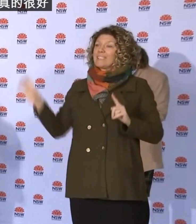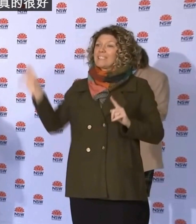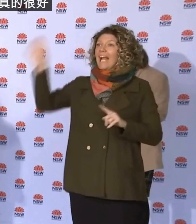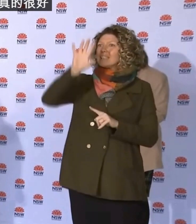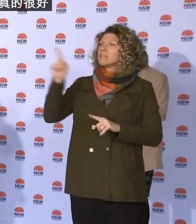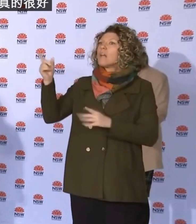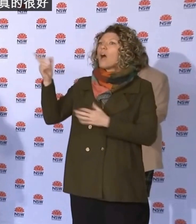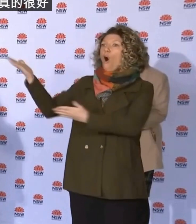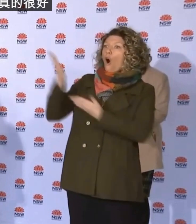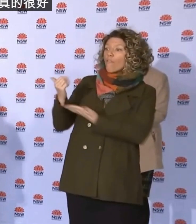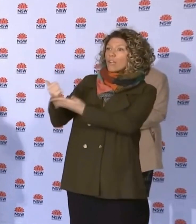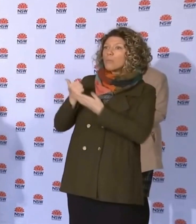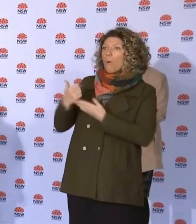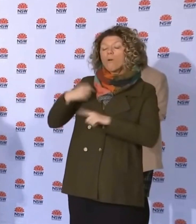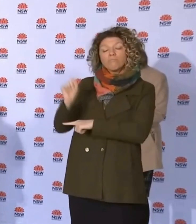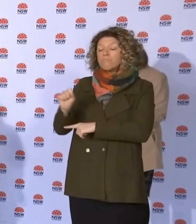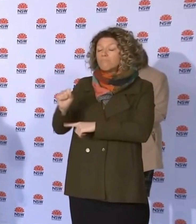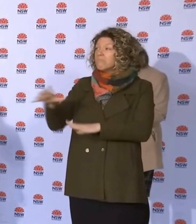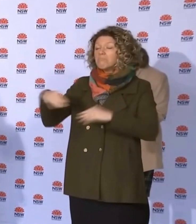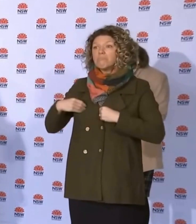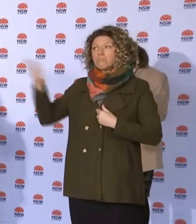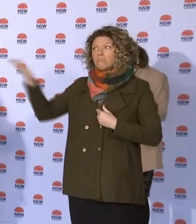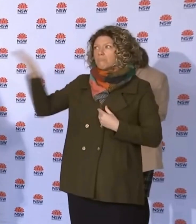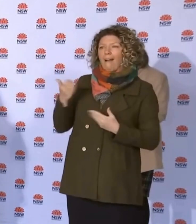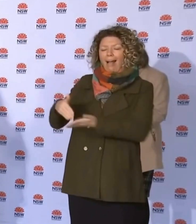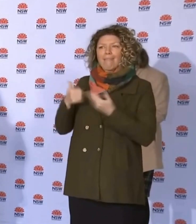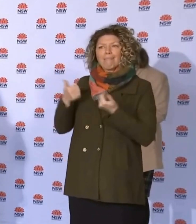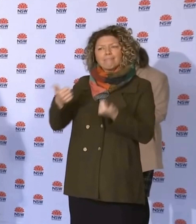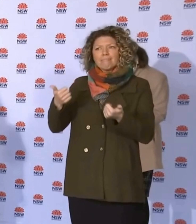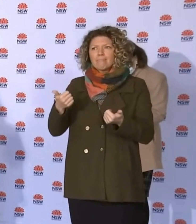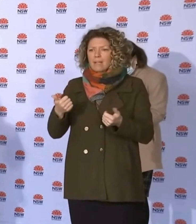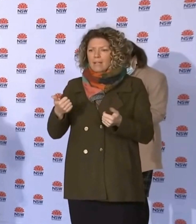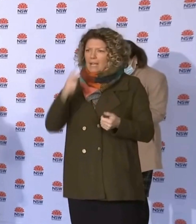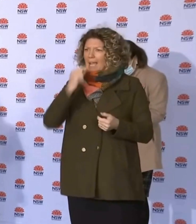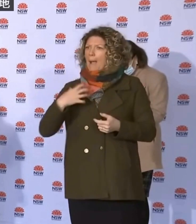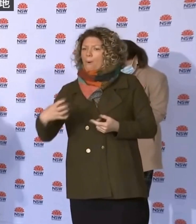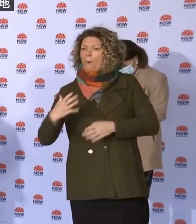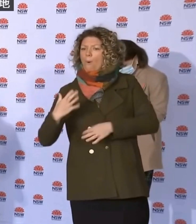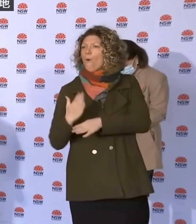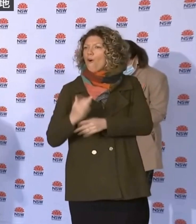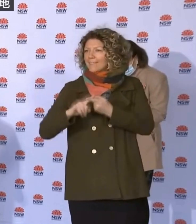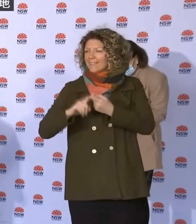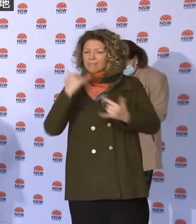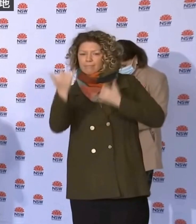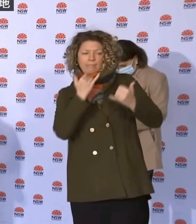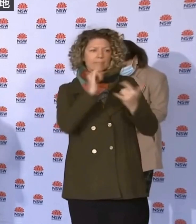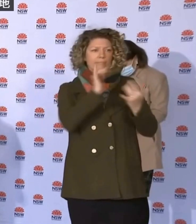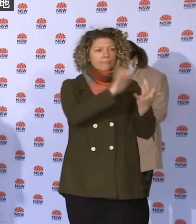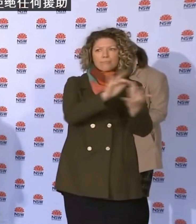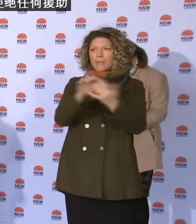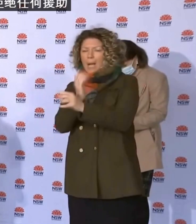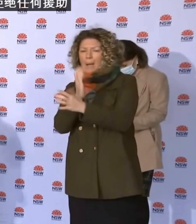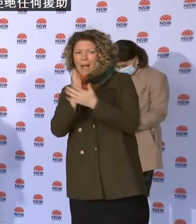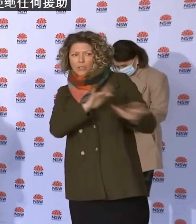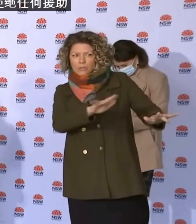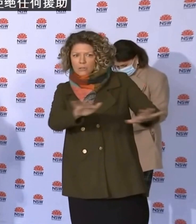can. It was really good. It allows us to do additional discretionary activity. At least allows us to leave no stone unturned.